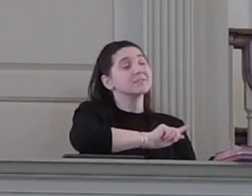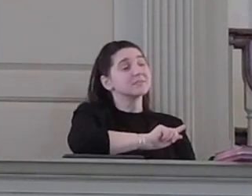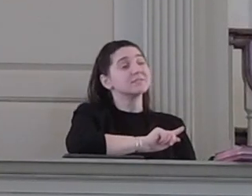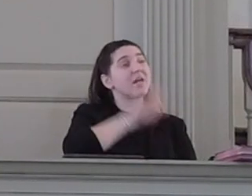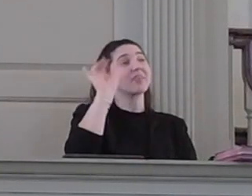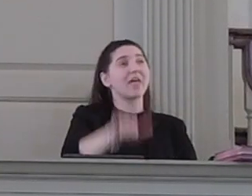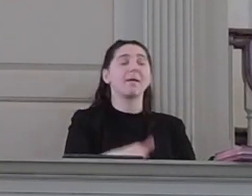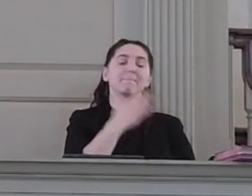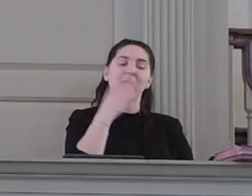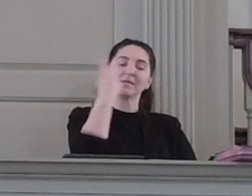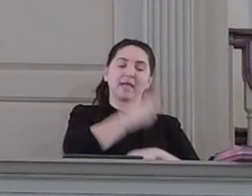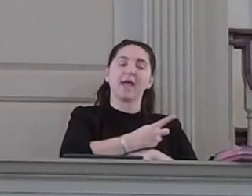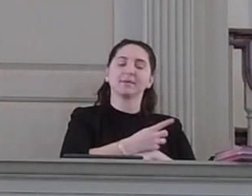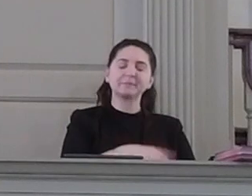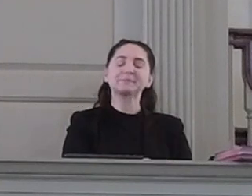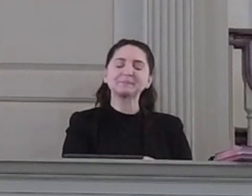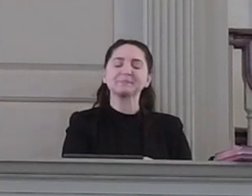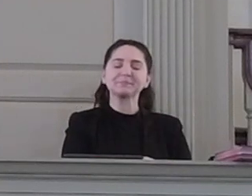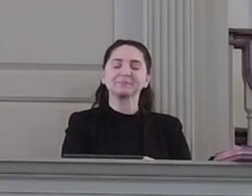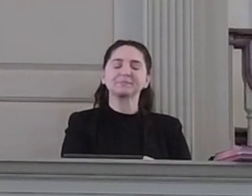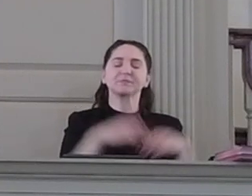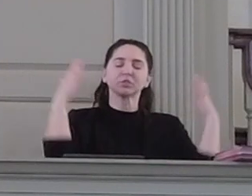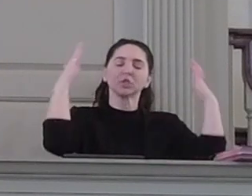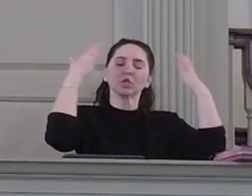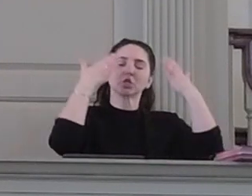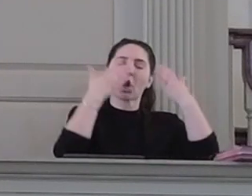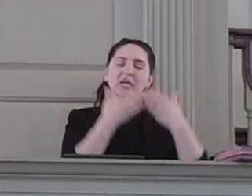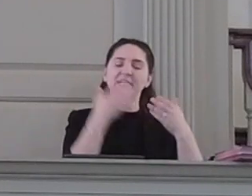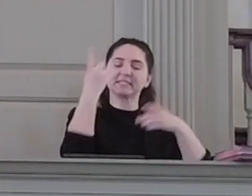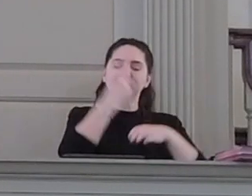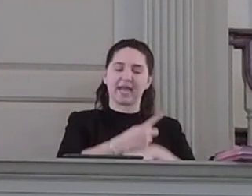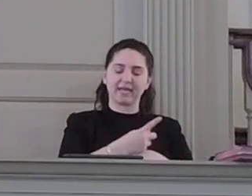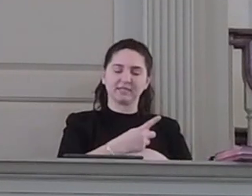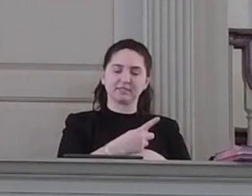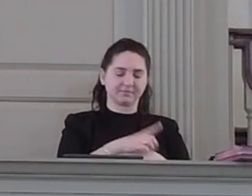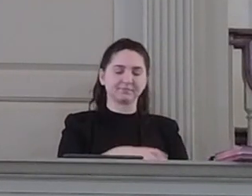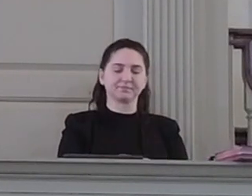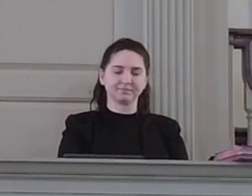Those were very bad days, the darkest days of all.